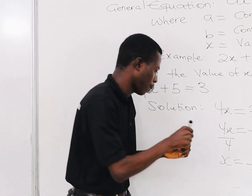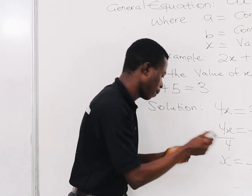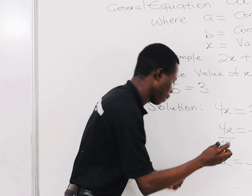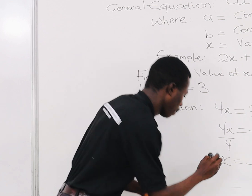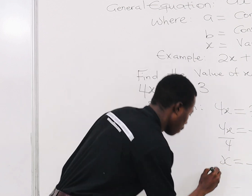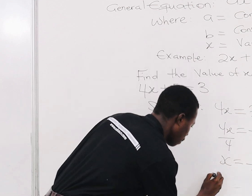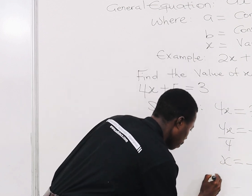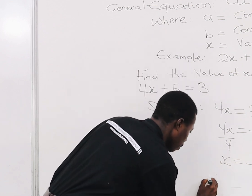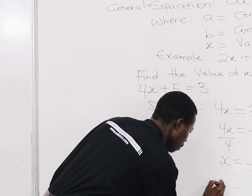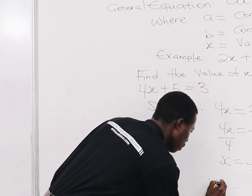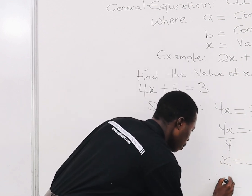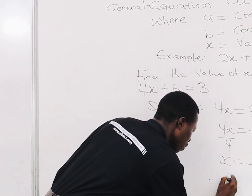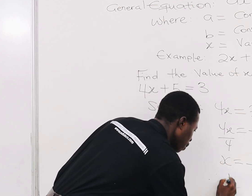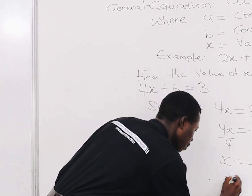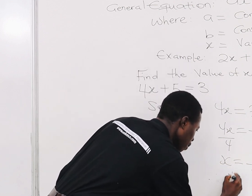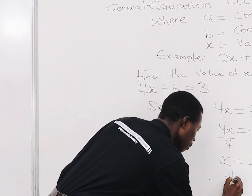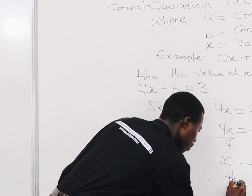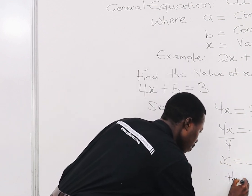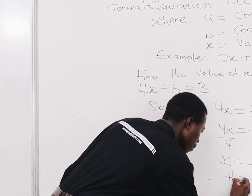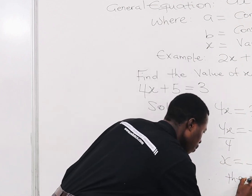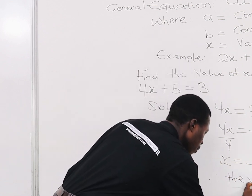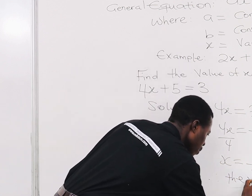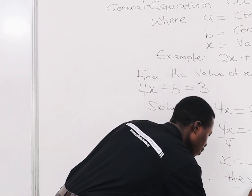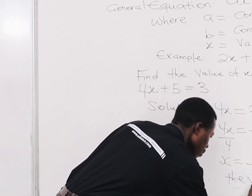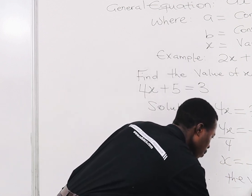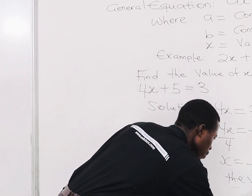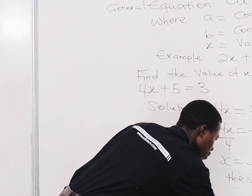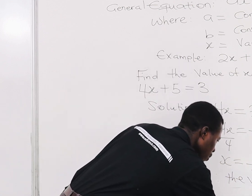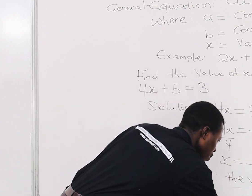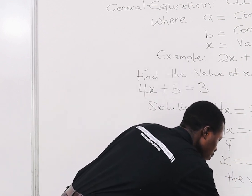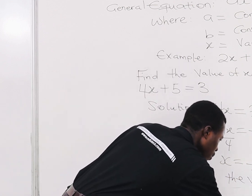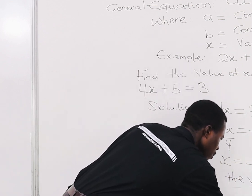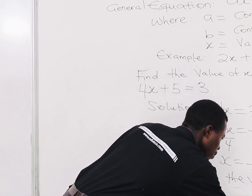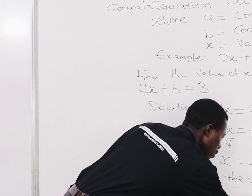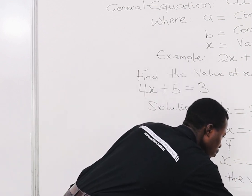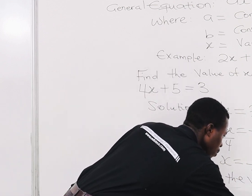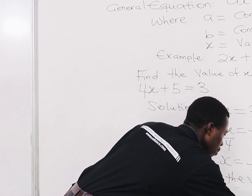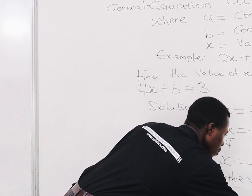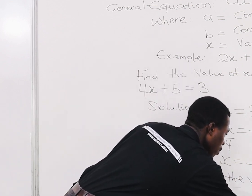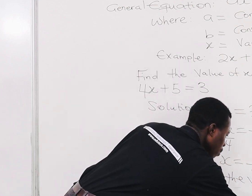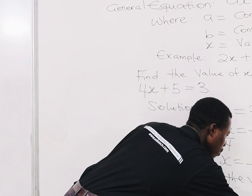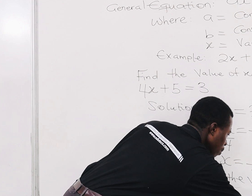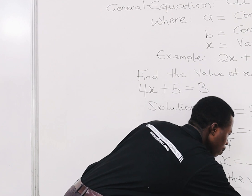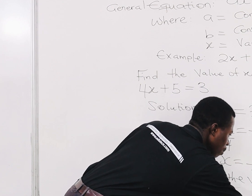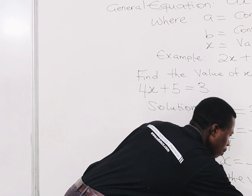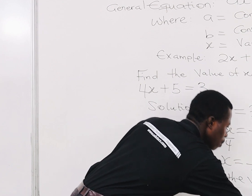is negative 1 divided by 2. So we write that as well.